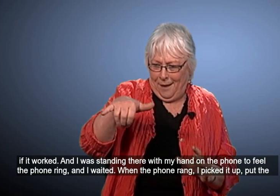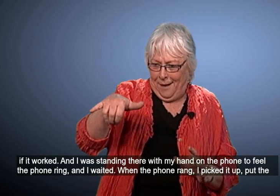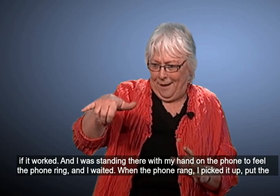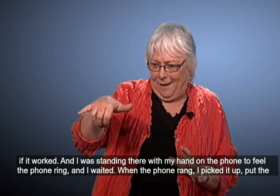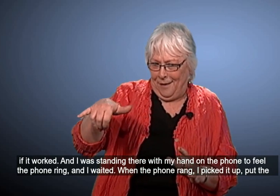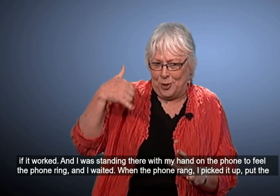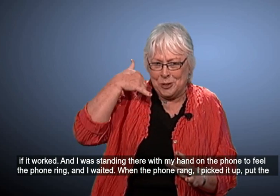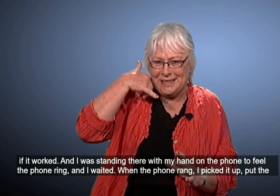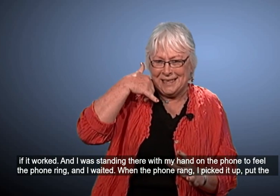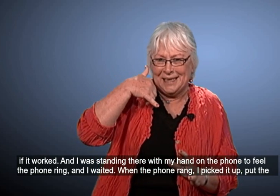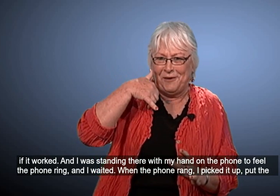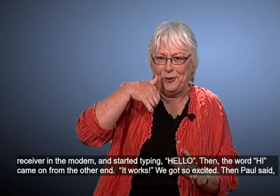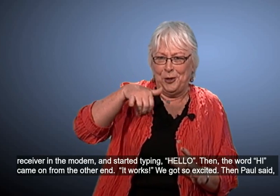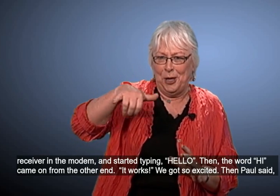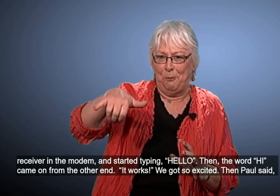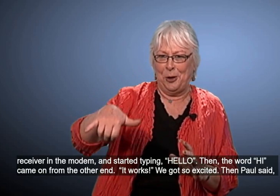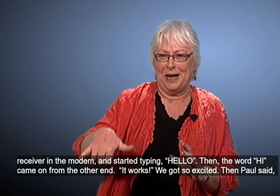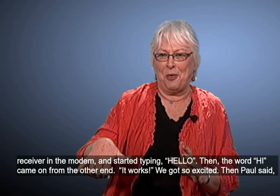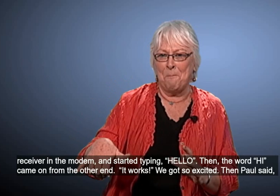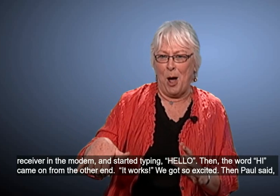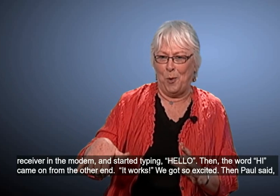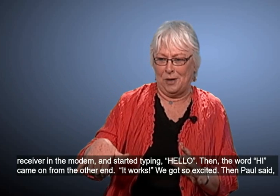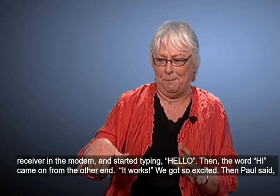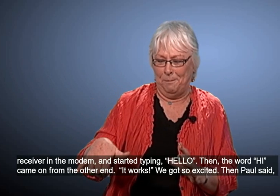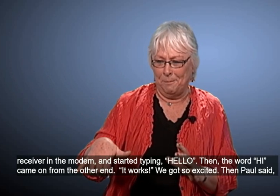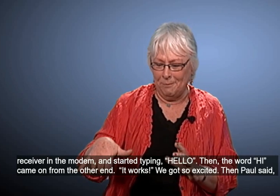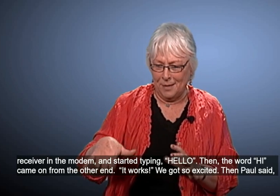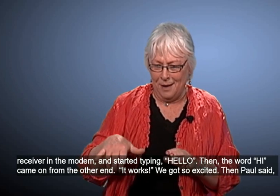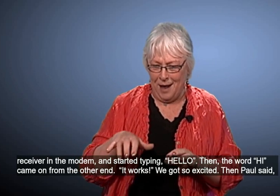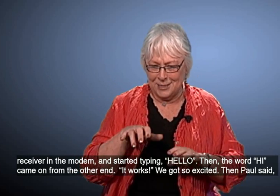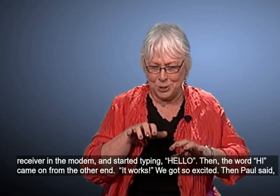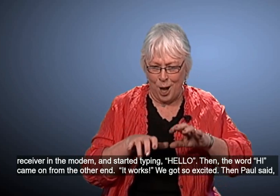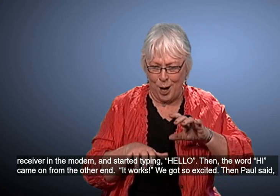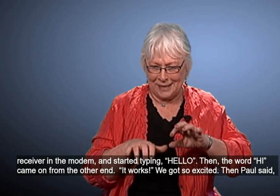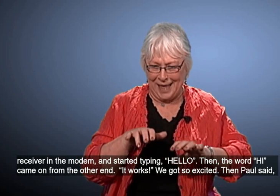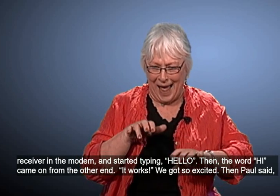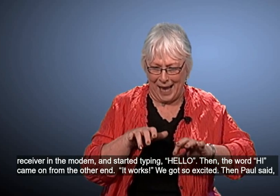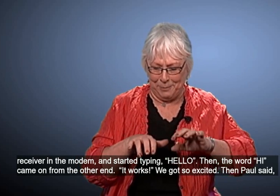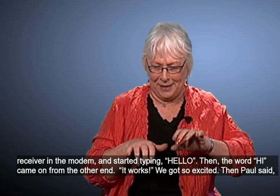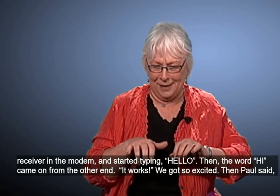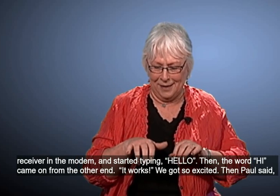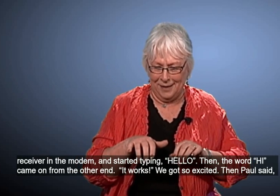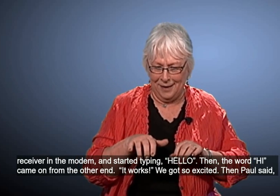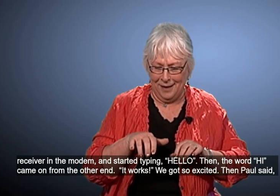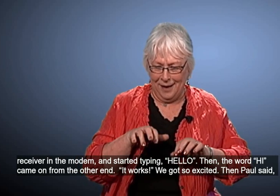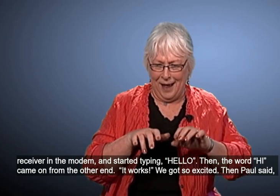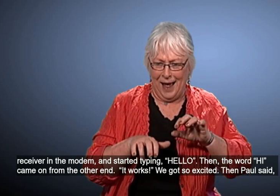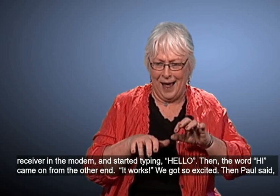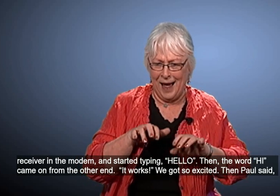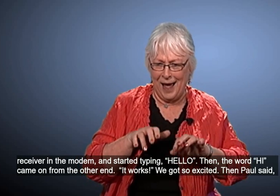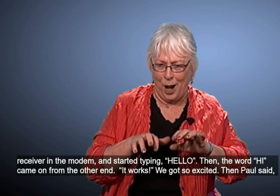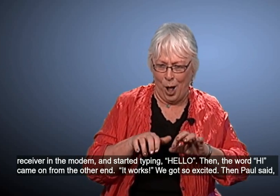up, put the receiver in the modem, and started typing,